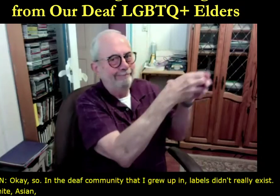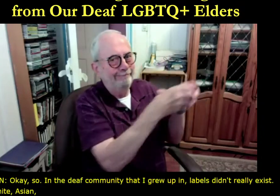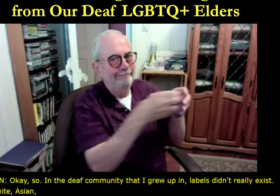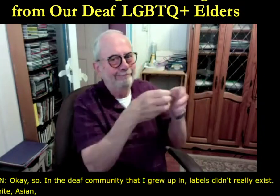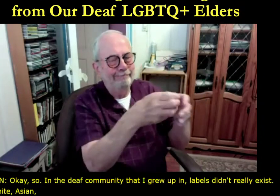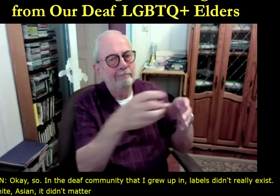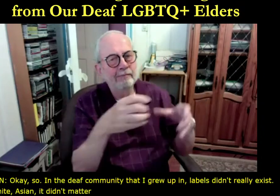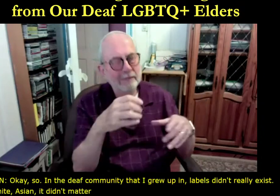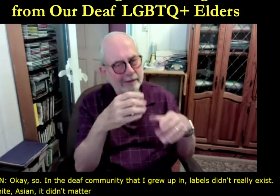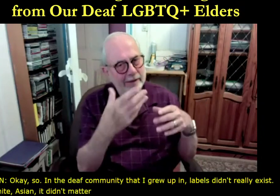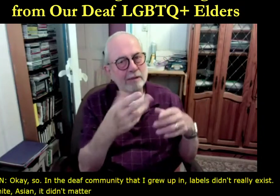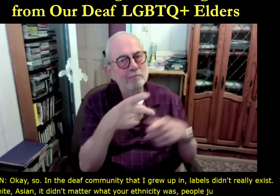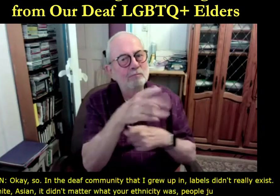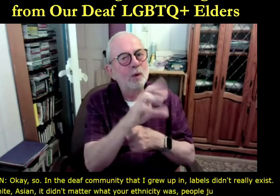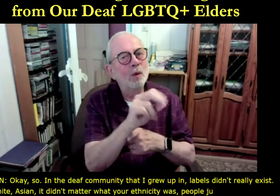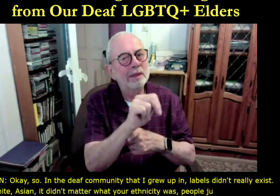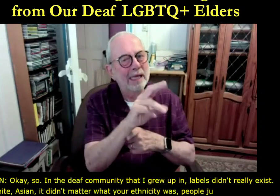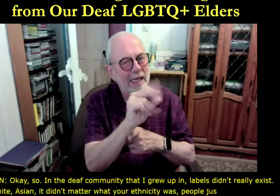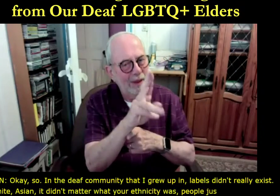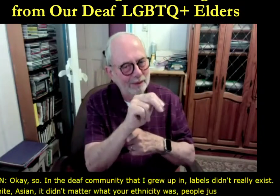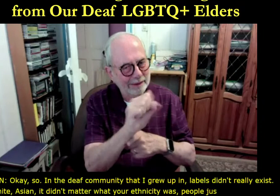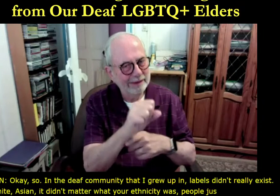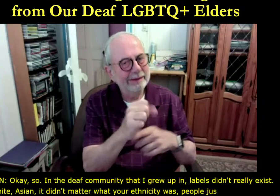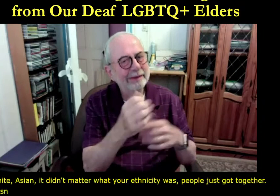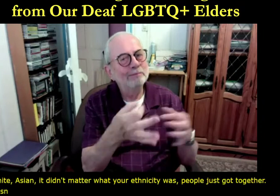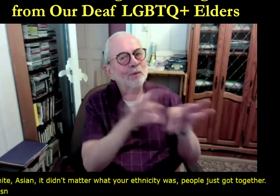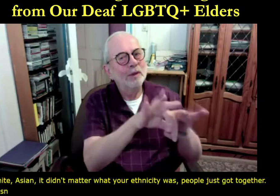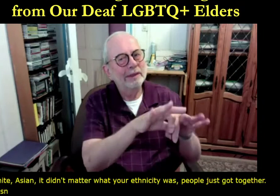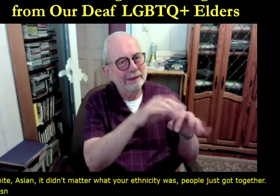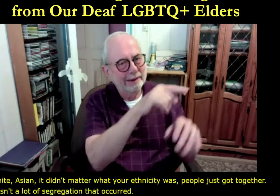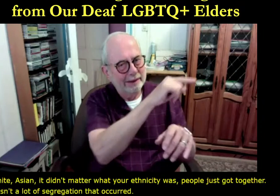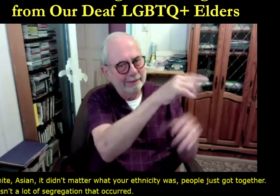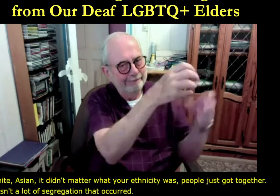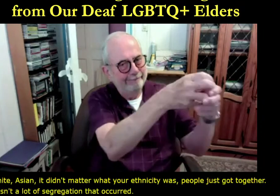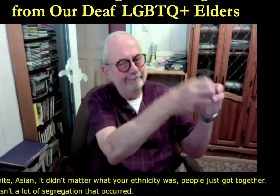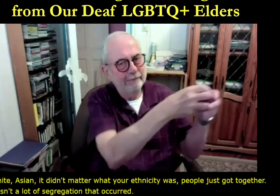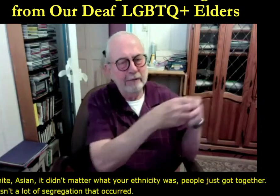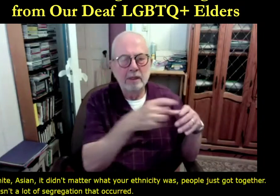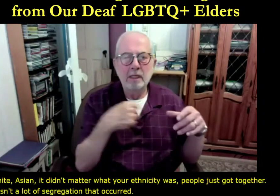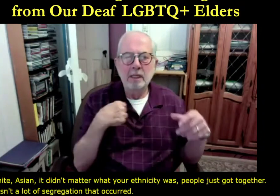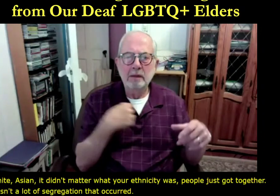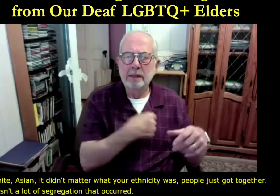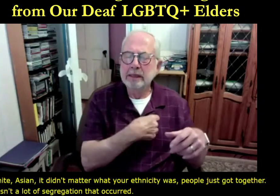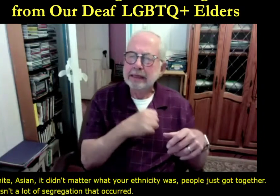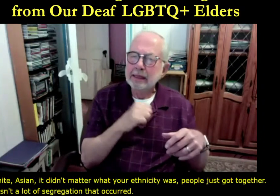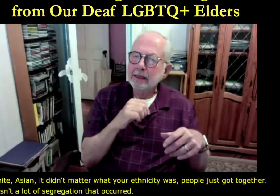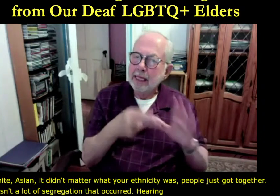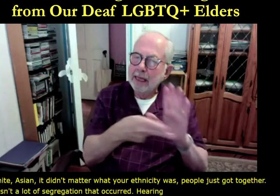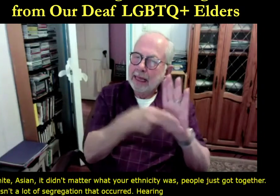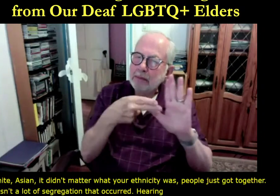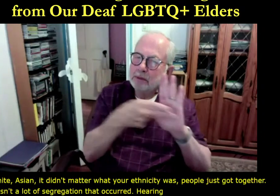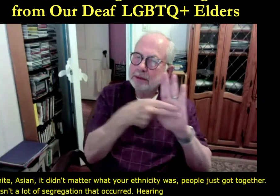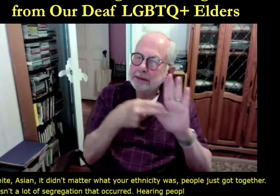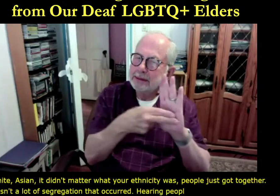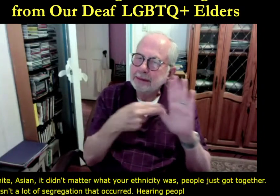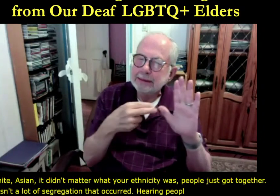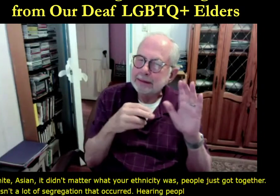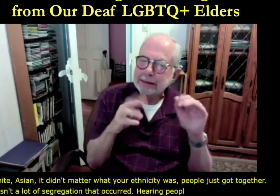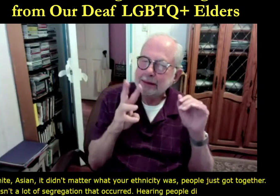Hearing people did self-segregate. And I think pronouns are really important in the hearing community. I don't think